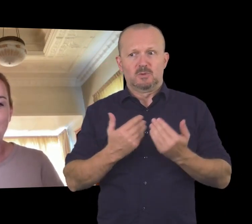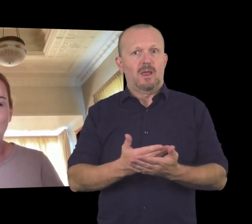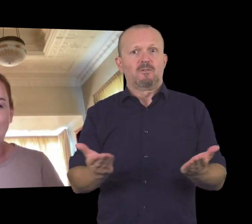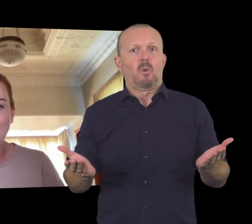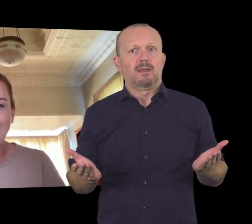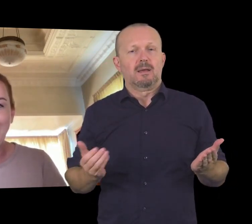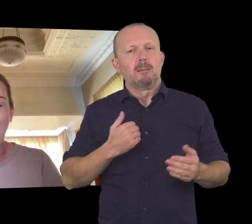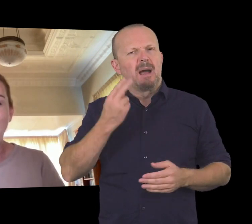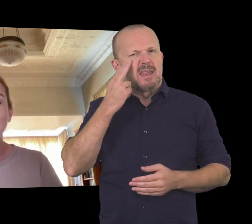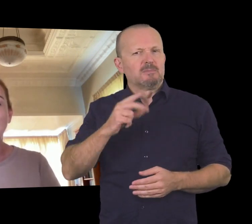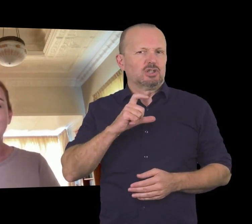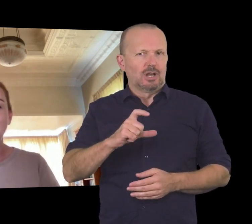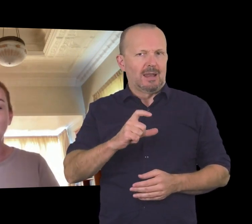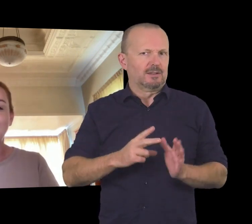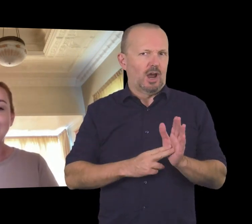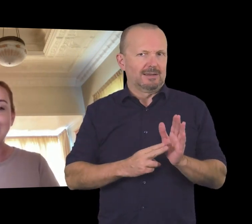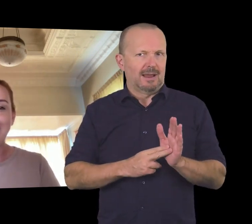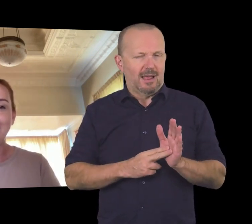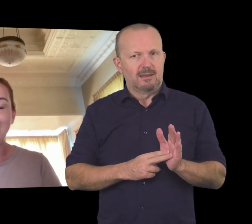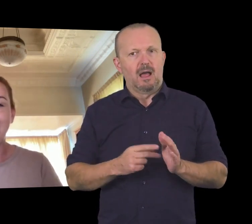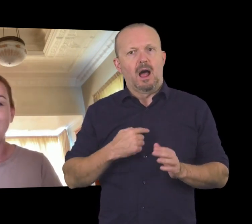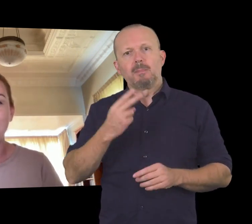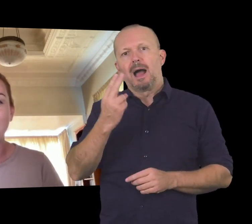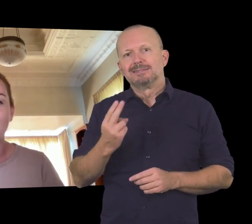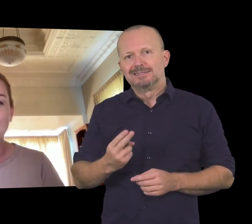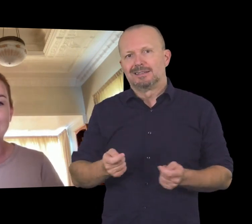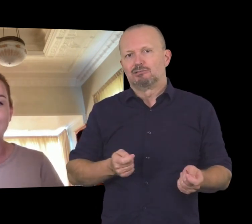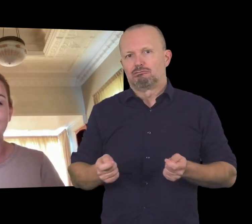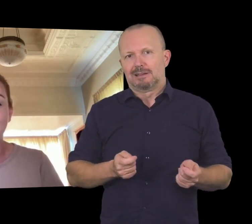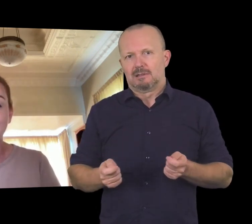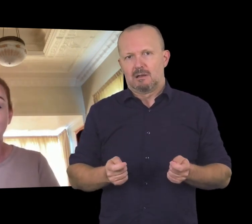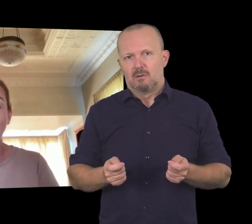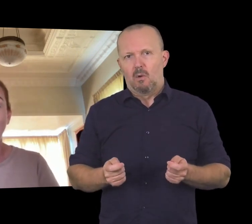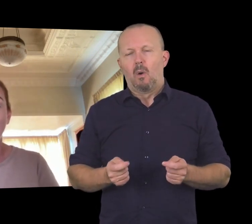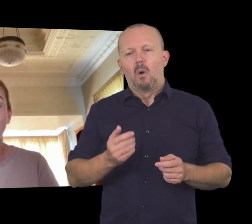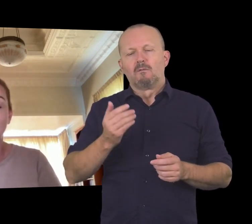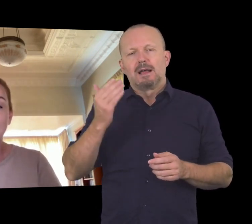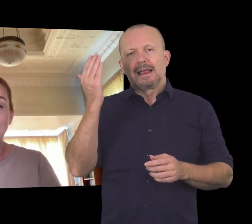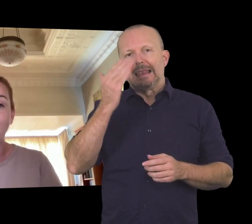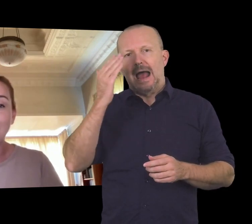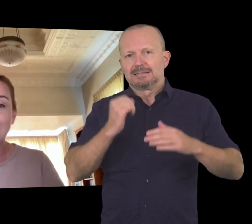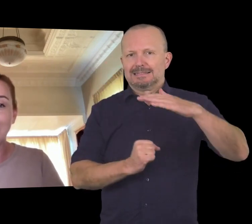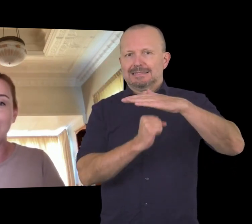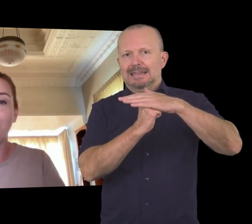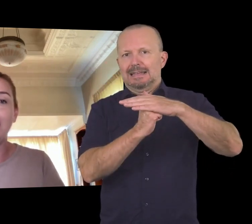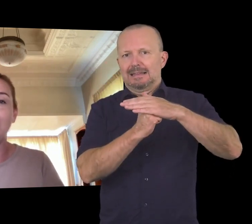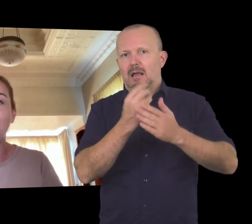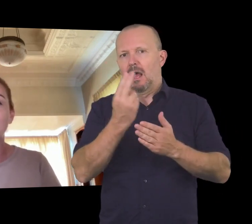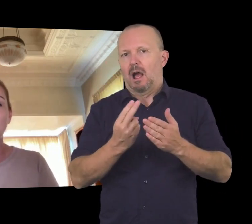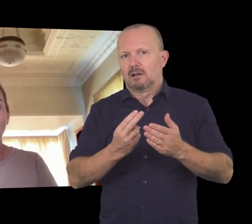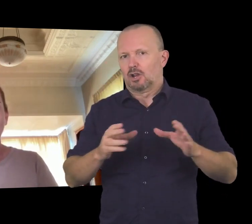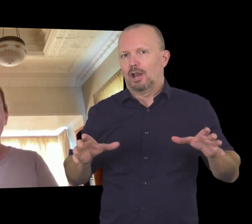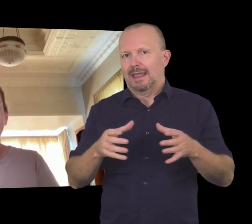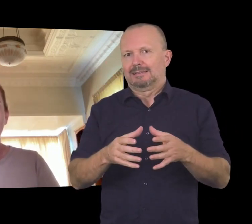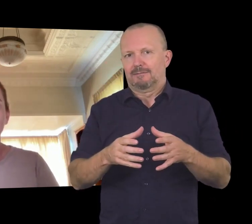welcome everybody. My name is Charlotte Nightingale and I'm the Artistic Director of Glass Ceiling Arts Collective, and I